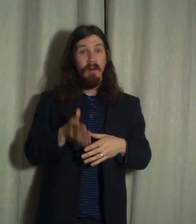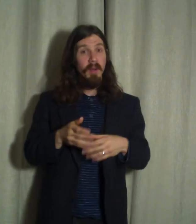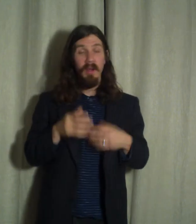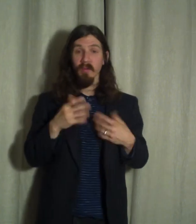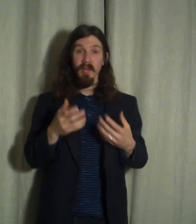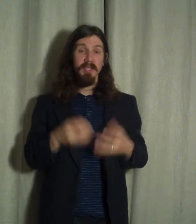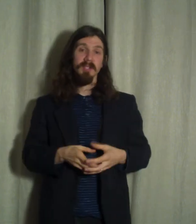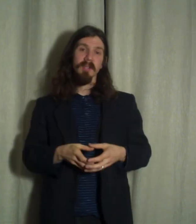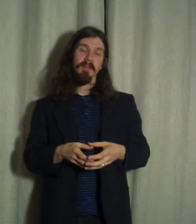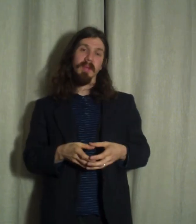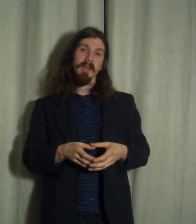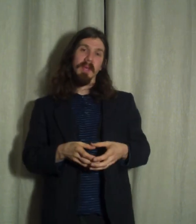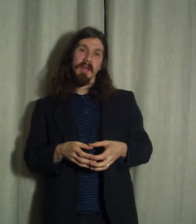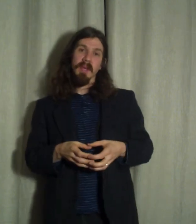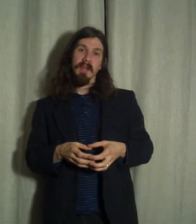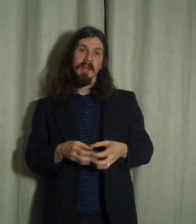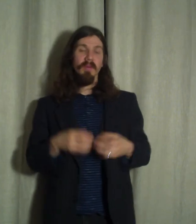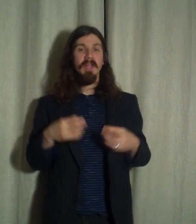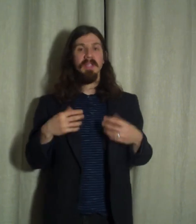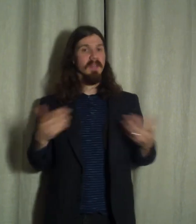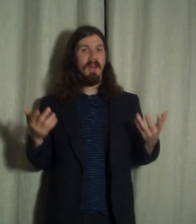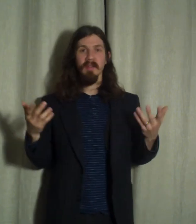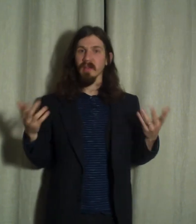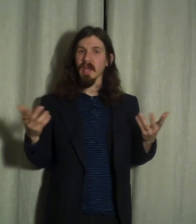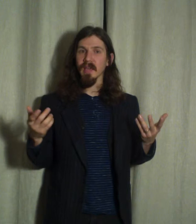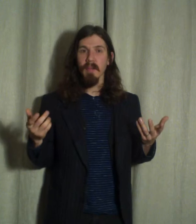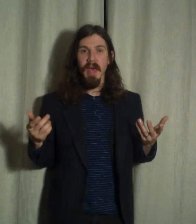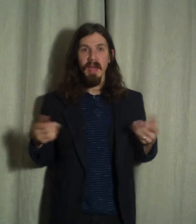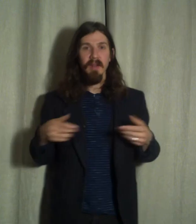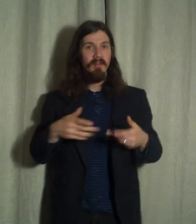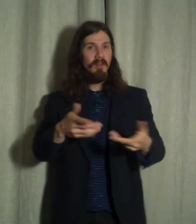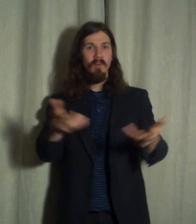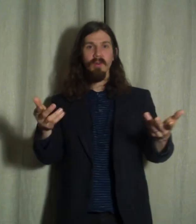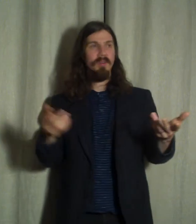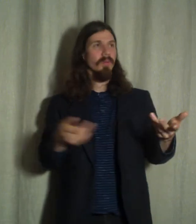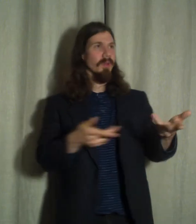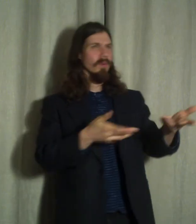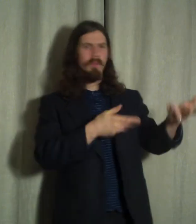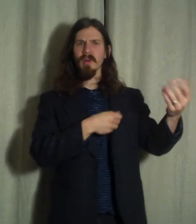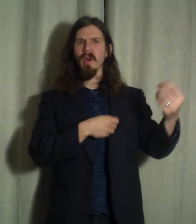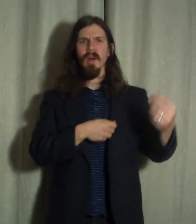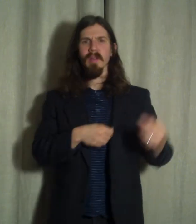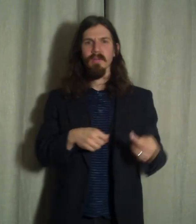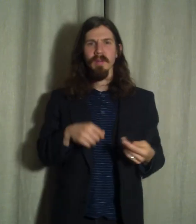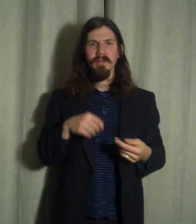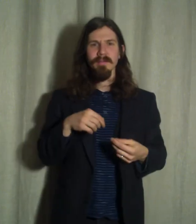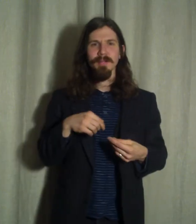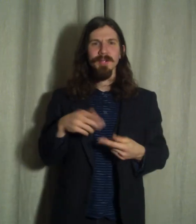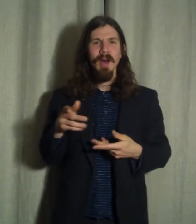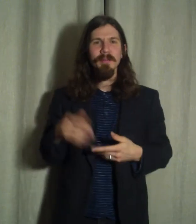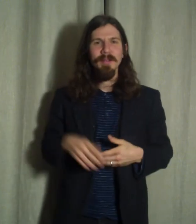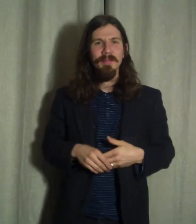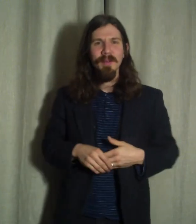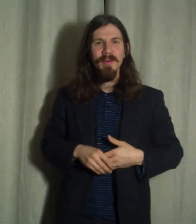harmonic relationship? And that really is the kind of naked man in front of the wardrobe. What do you want to put on? What genre do you want to put it